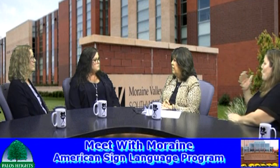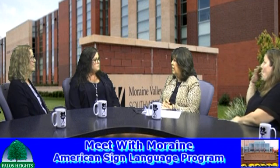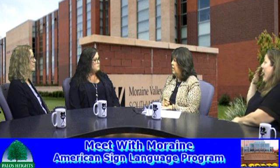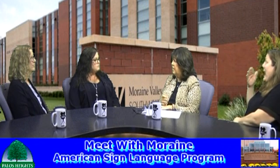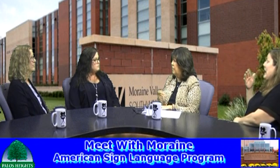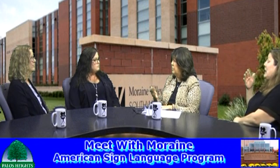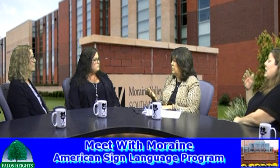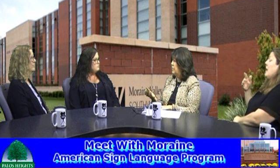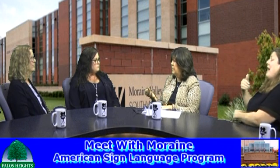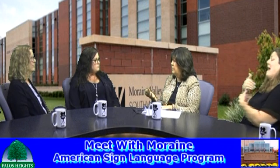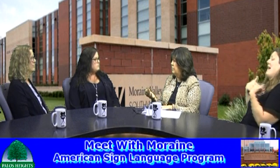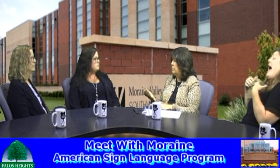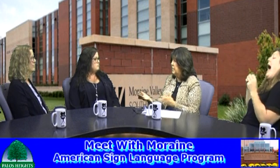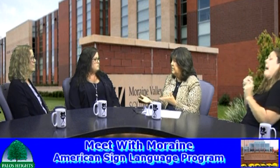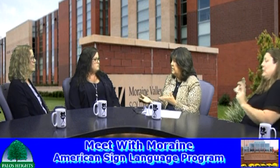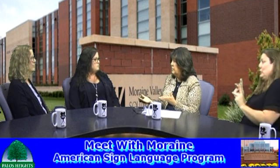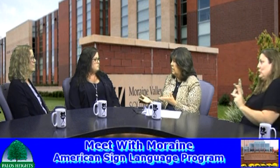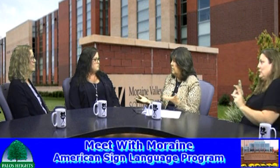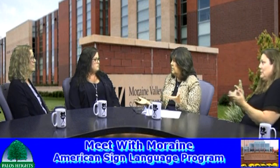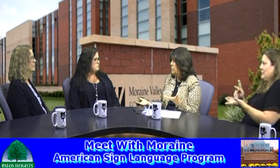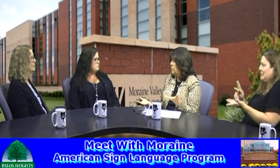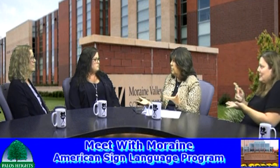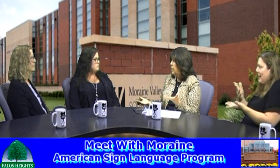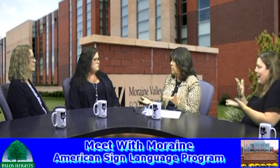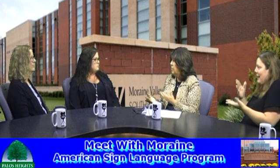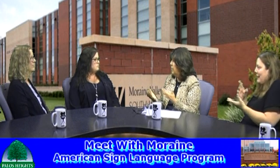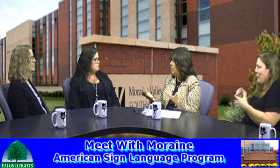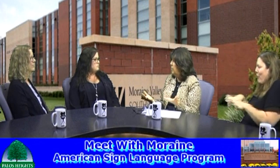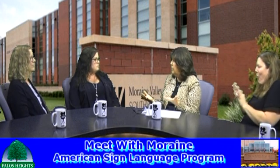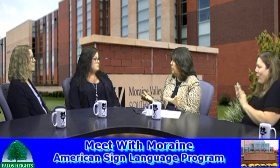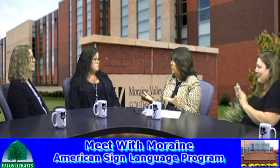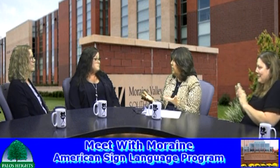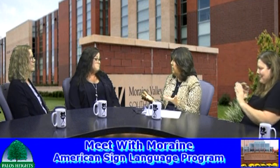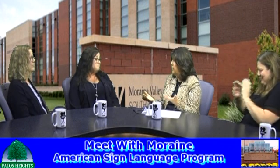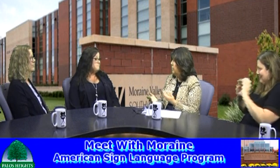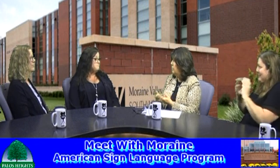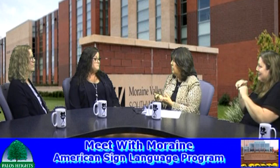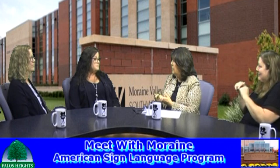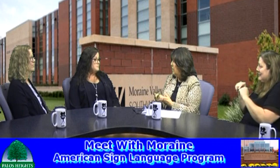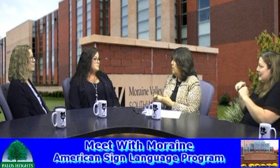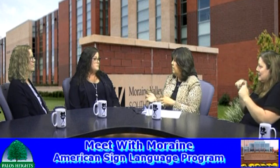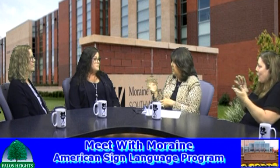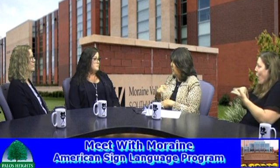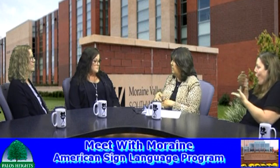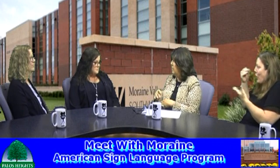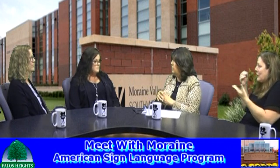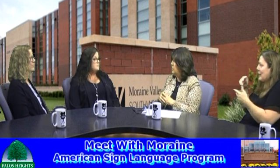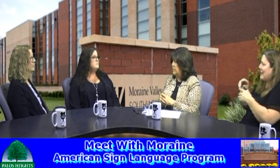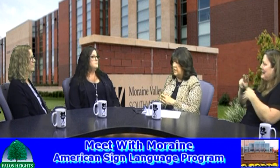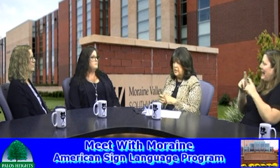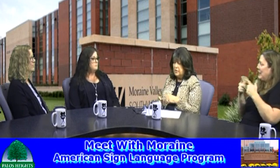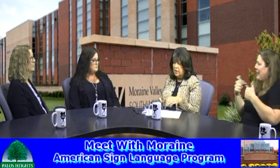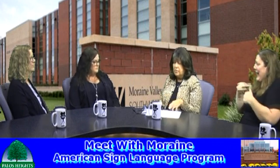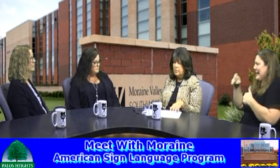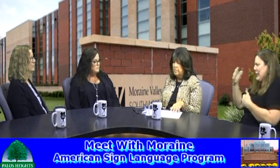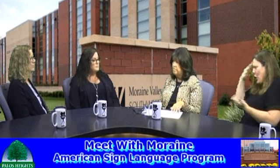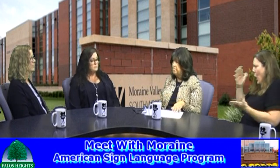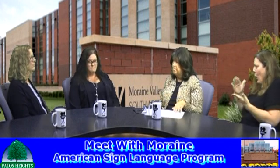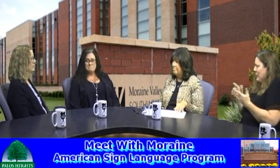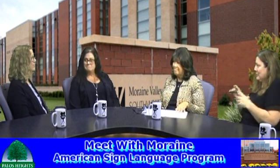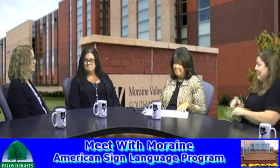they have the opportunity to, because that's so important. How are they going to communicate if they don't learn the second language that they need to